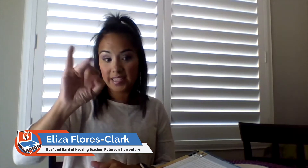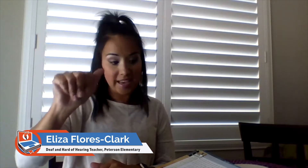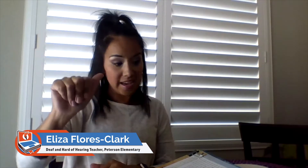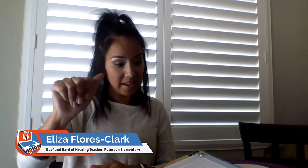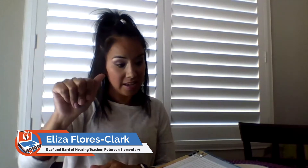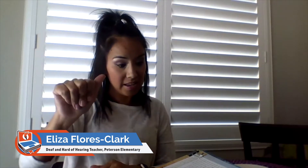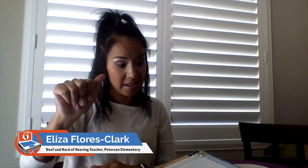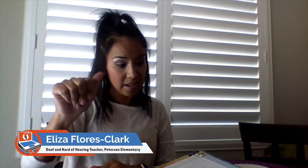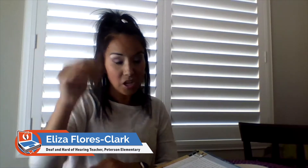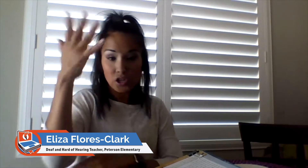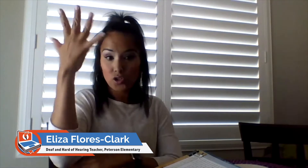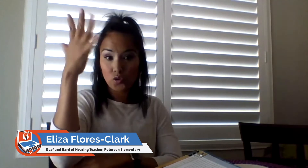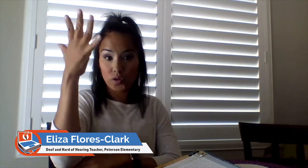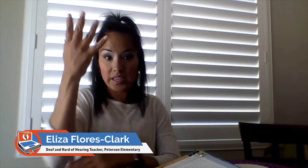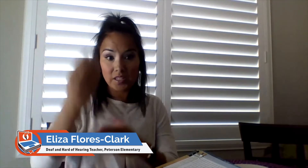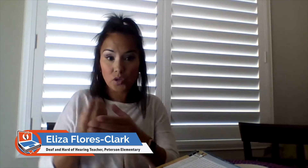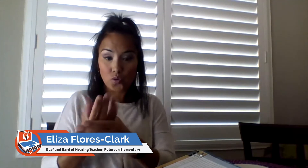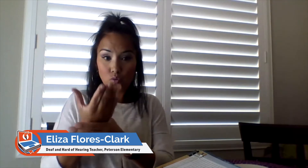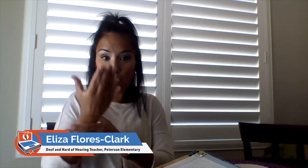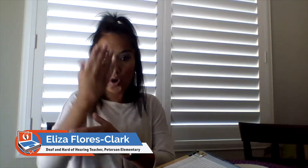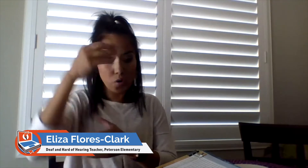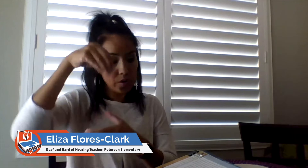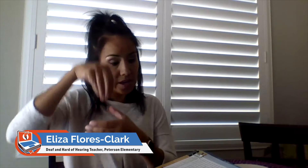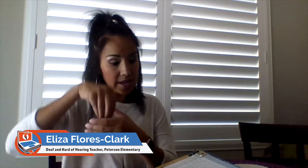Acacia trees in